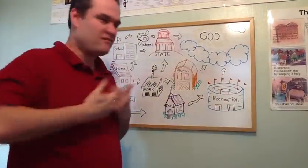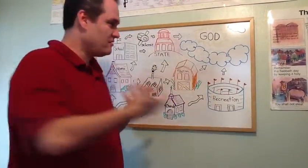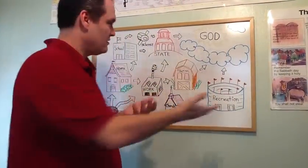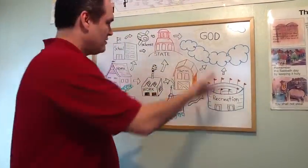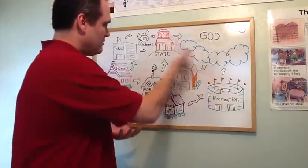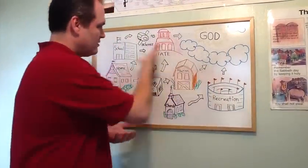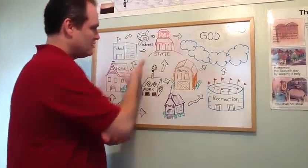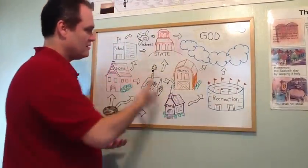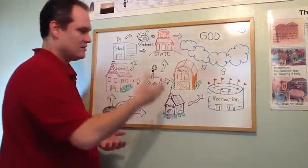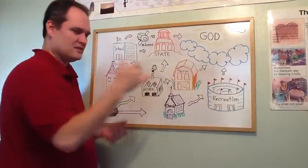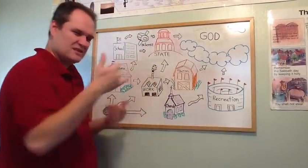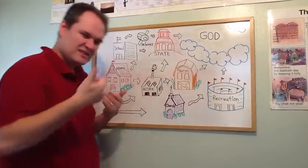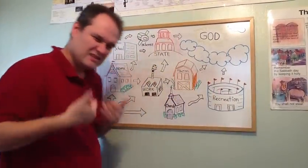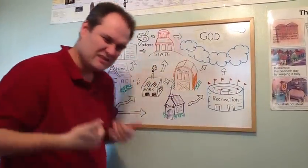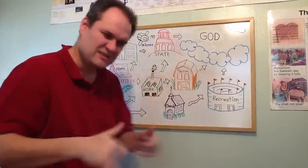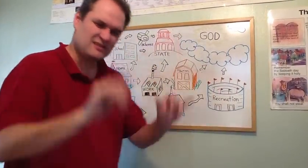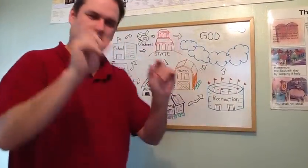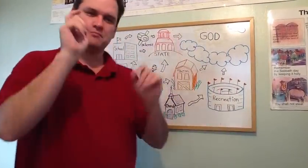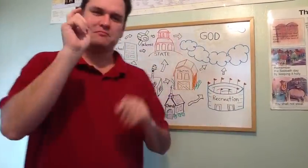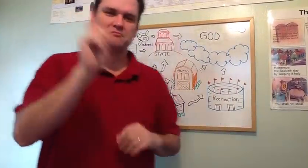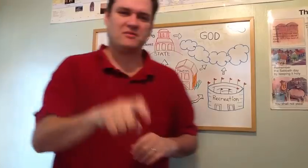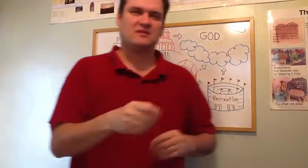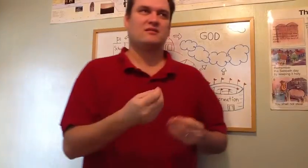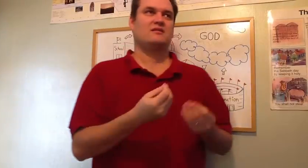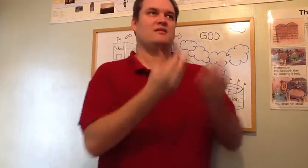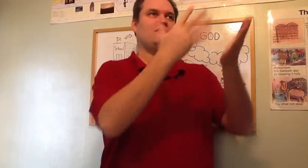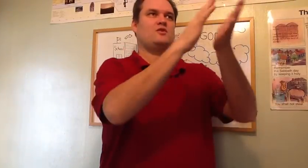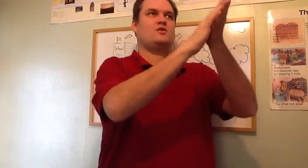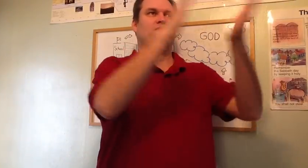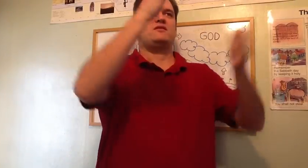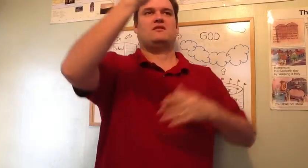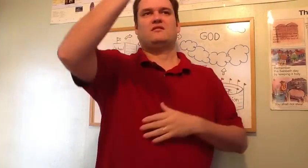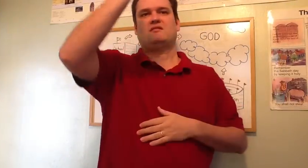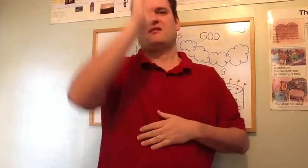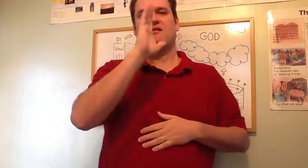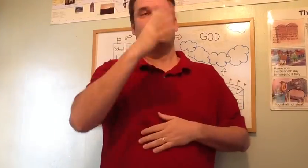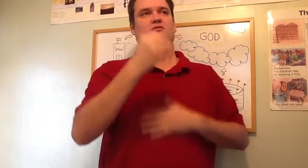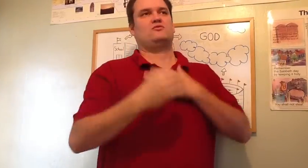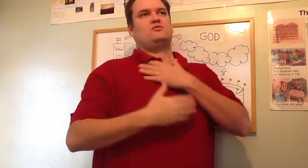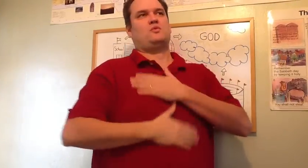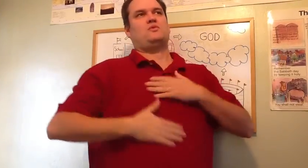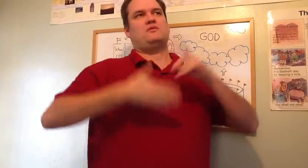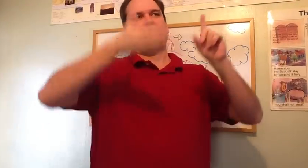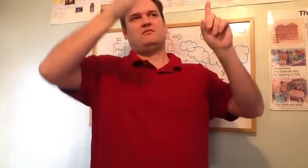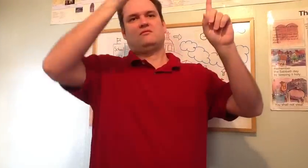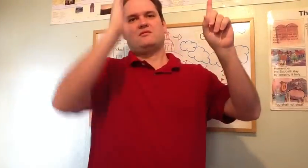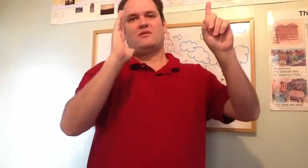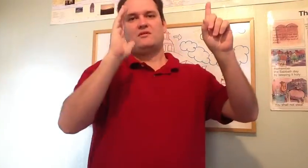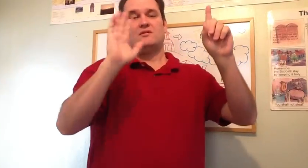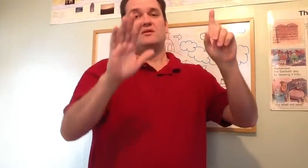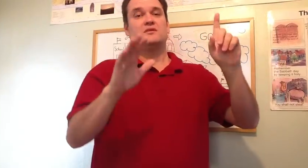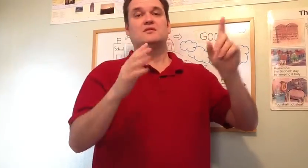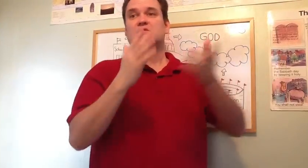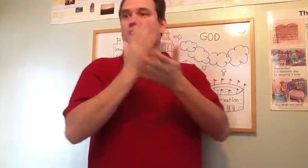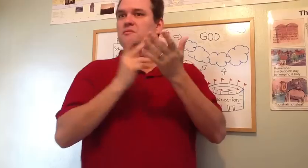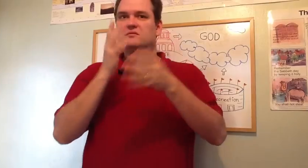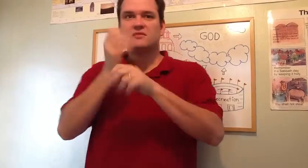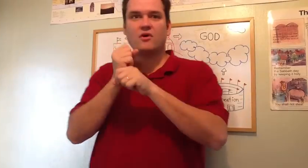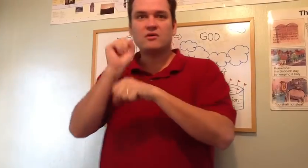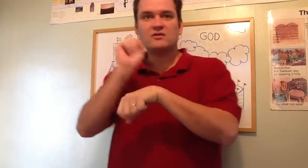You see, these daily life things, we should always give glory to God while we do these things. And we ought